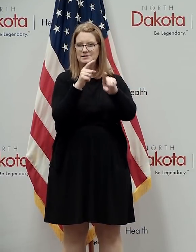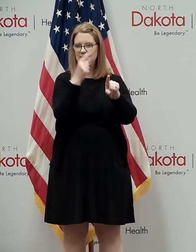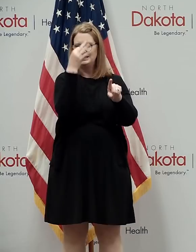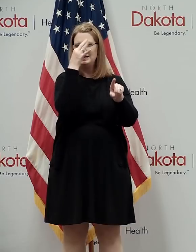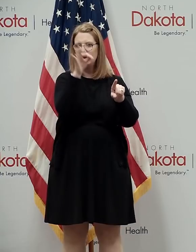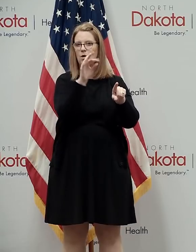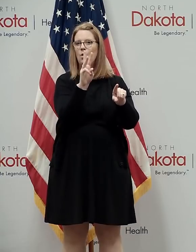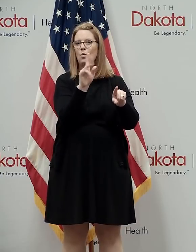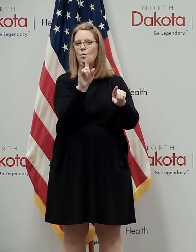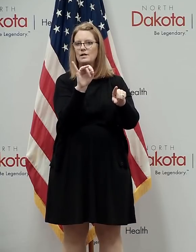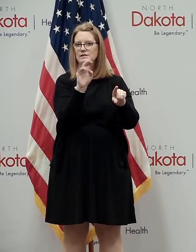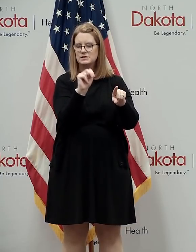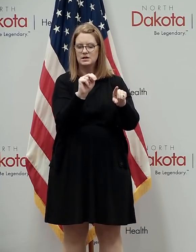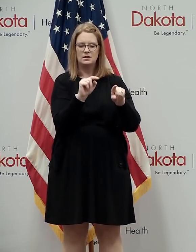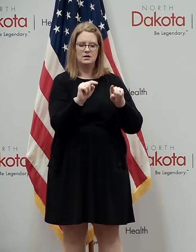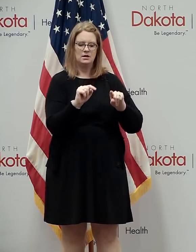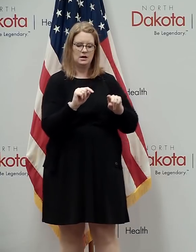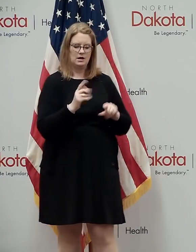Williston and